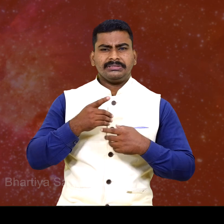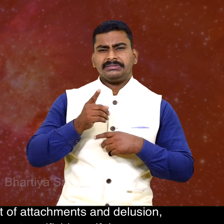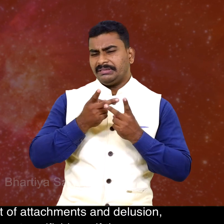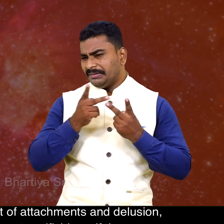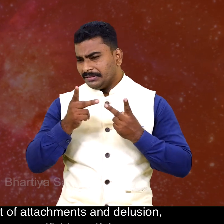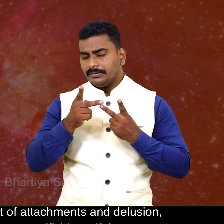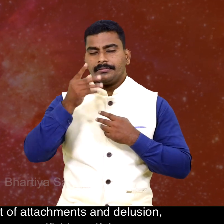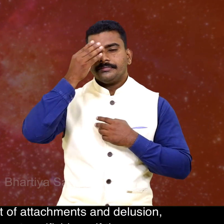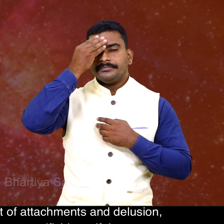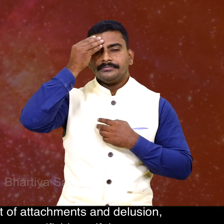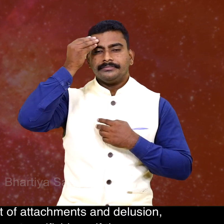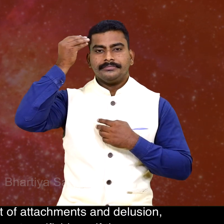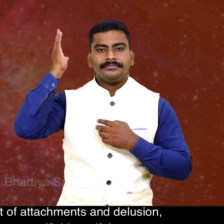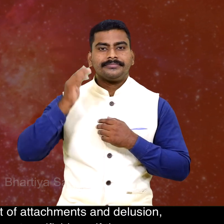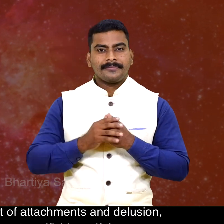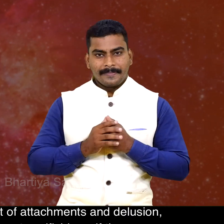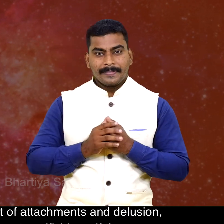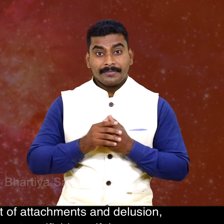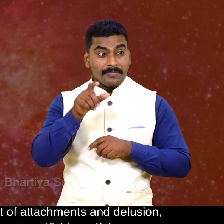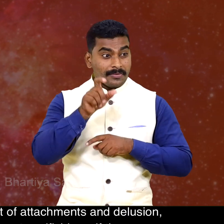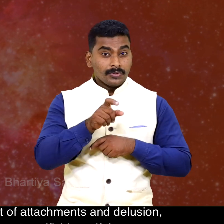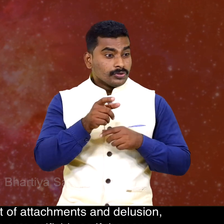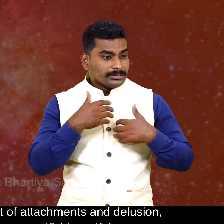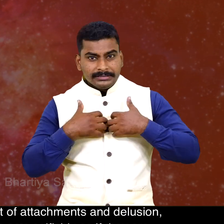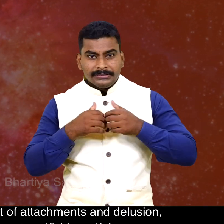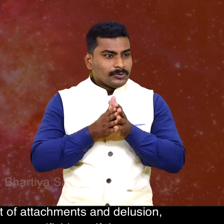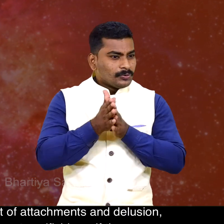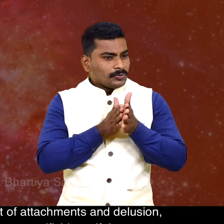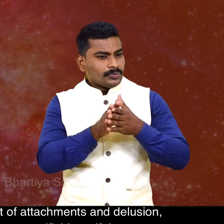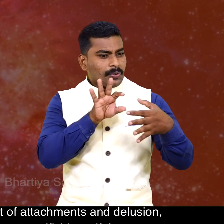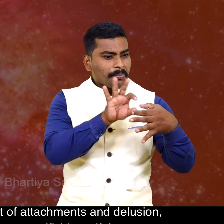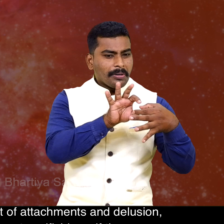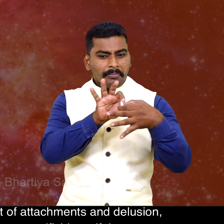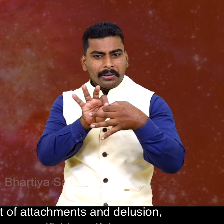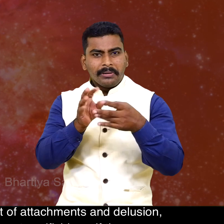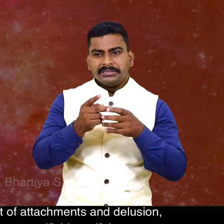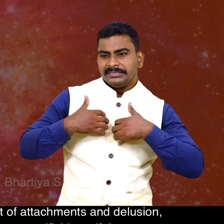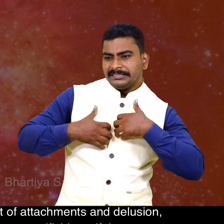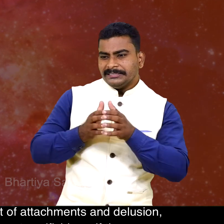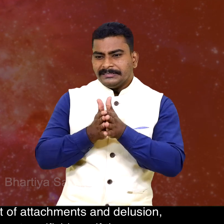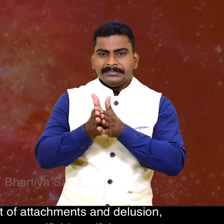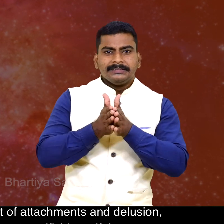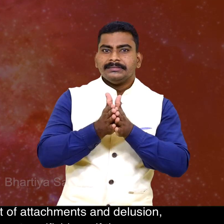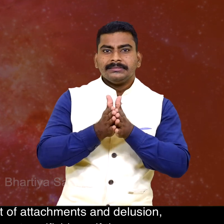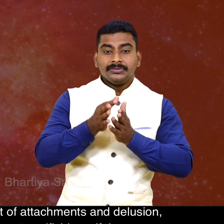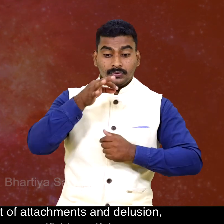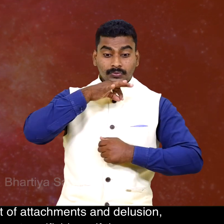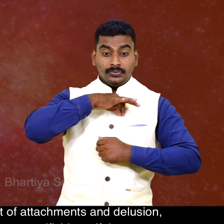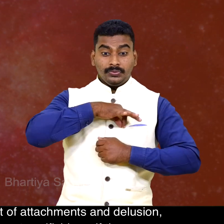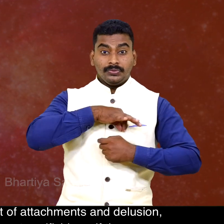a result of attachments and delusions, the jivas act selfishly